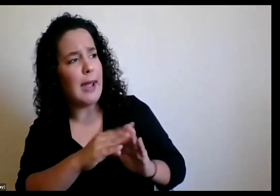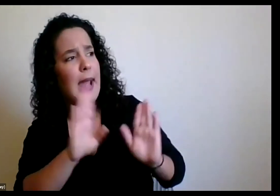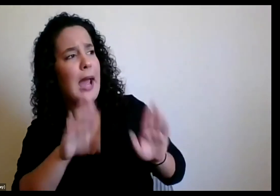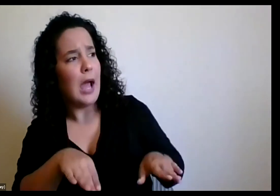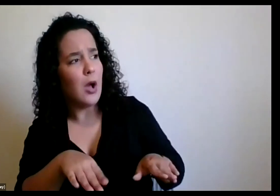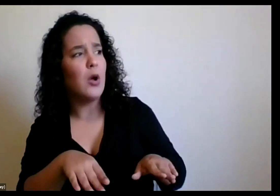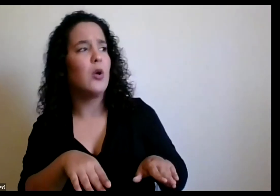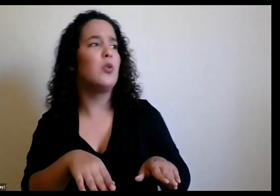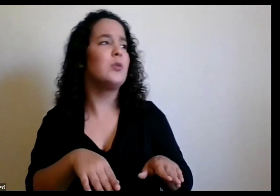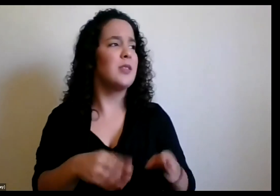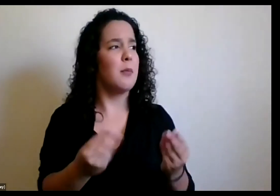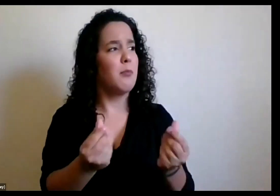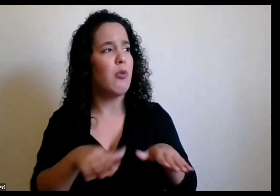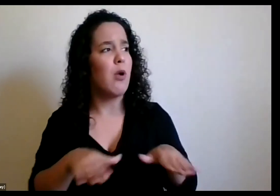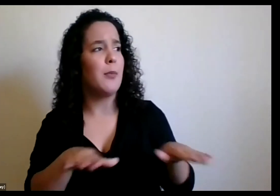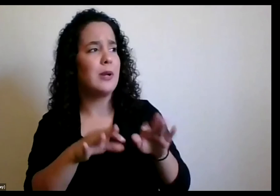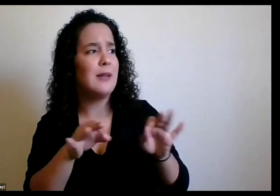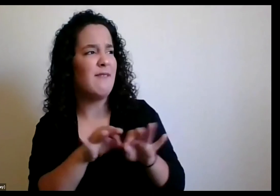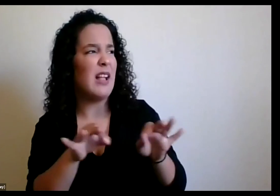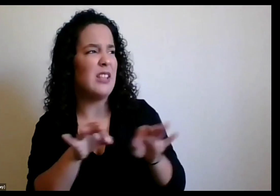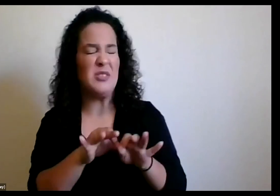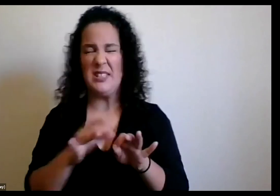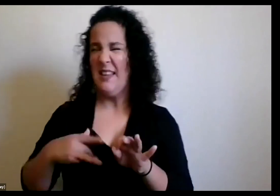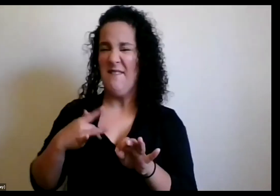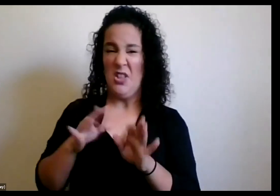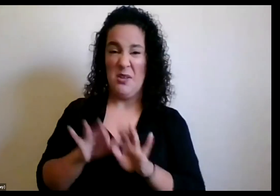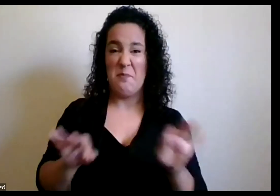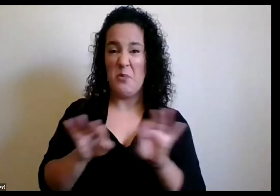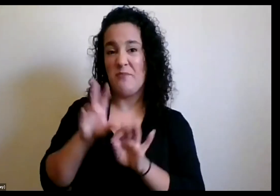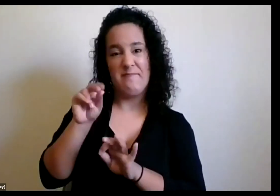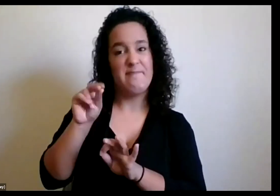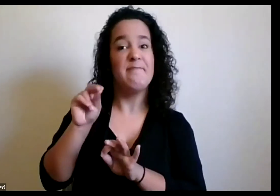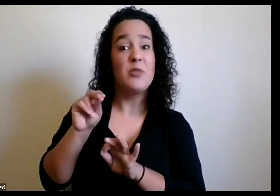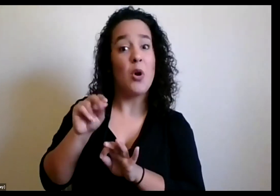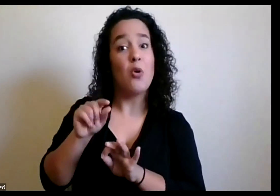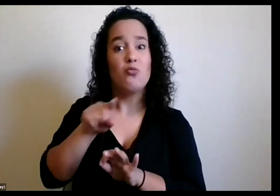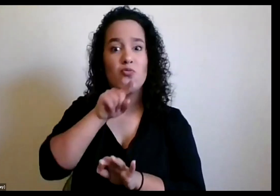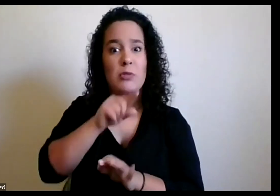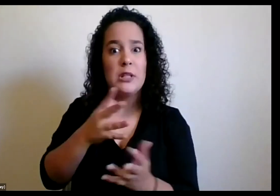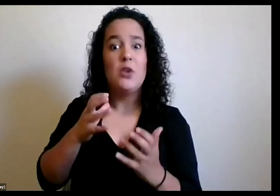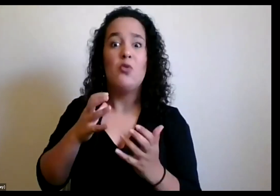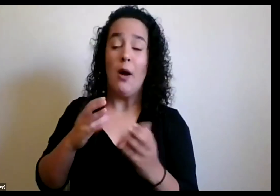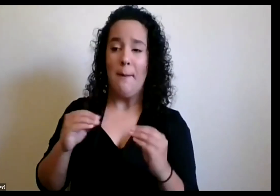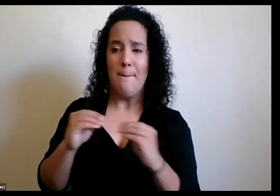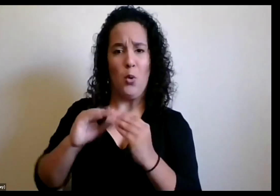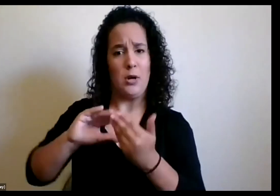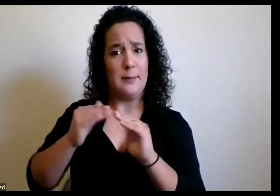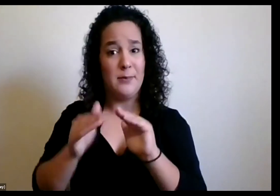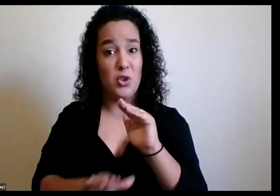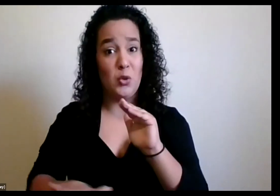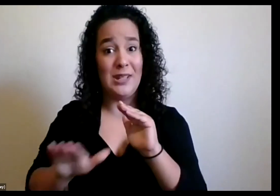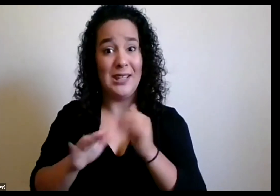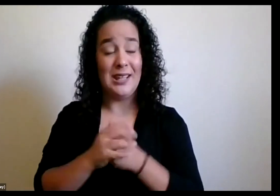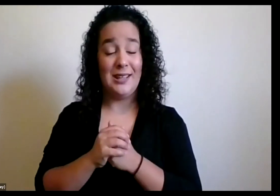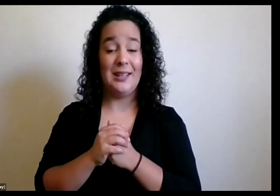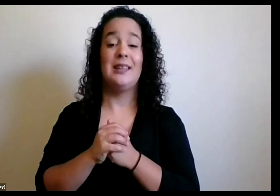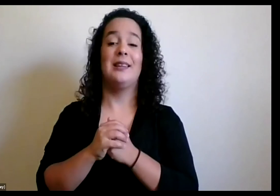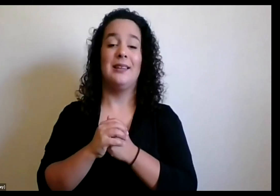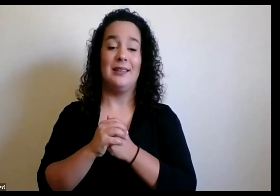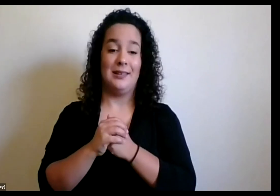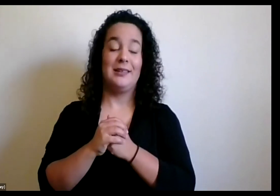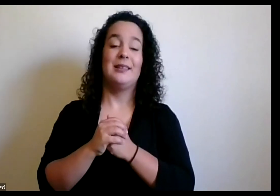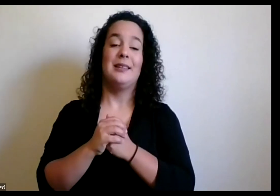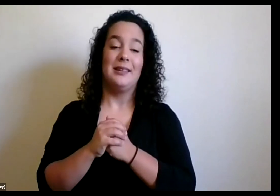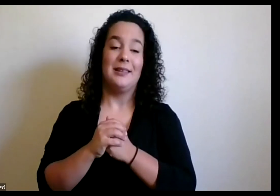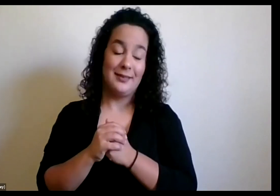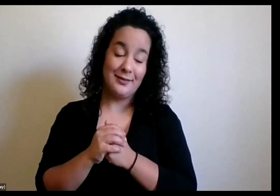values, they don't think that's what's important in life. They want a rich community where everyone can, you know, frankly, not be preoccupied